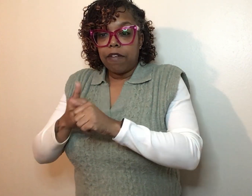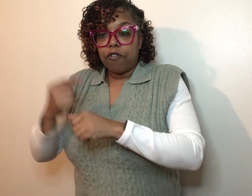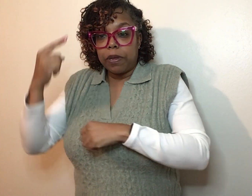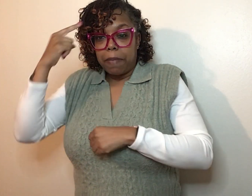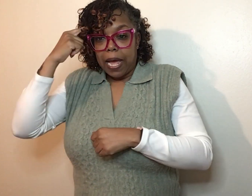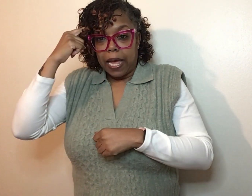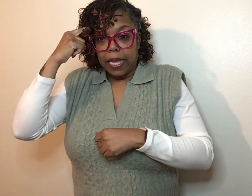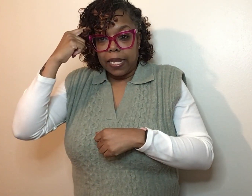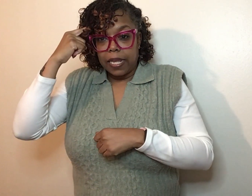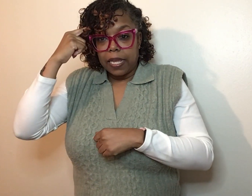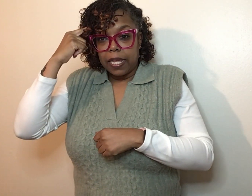every mind,